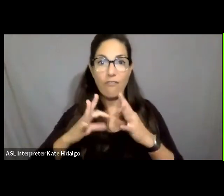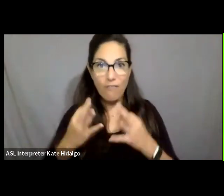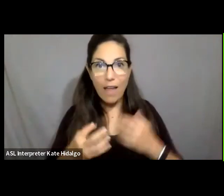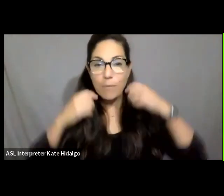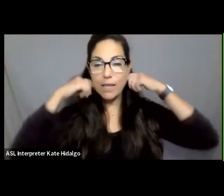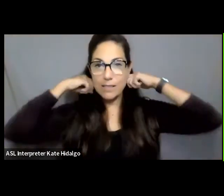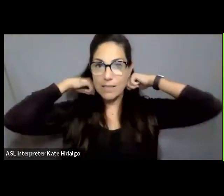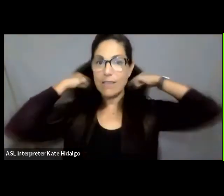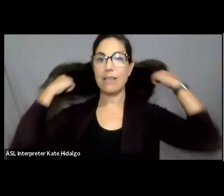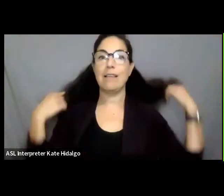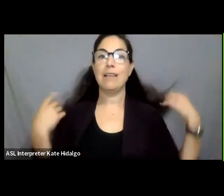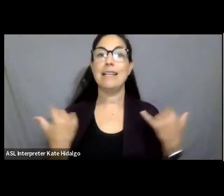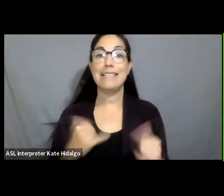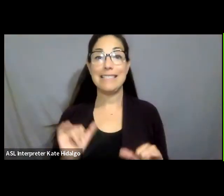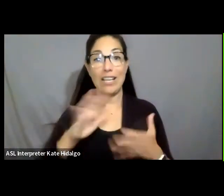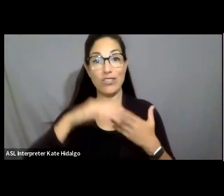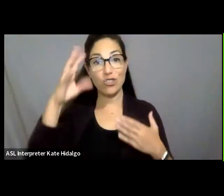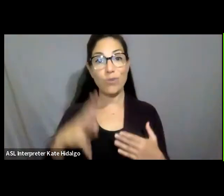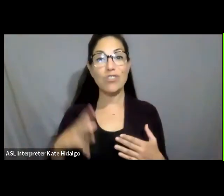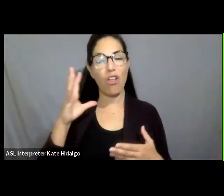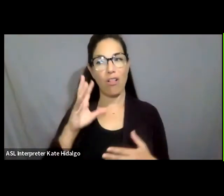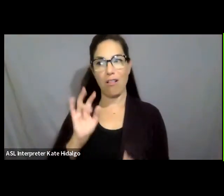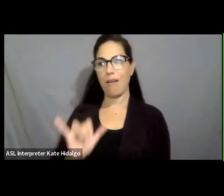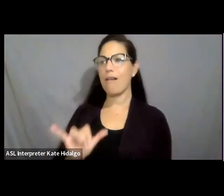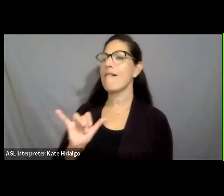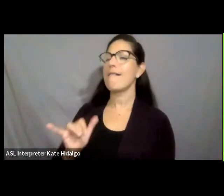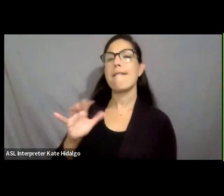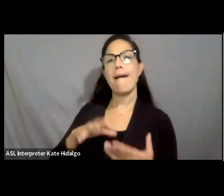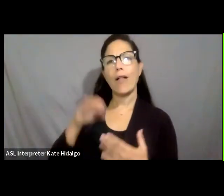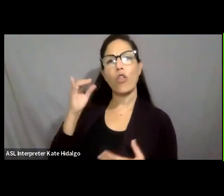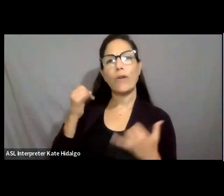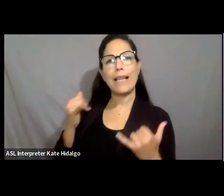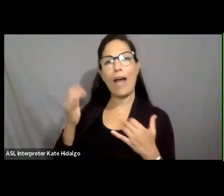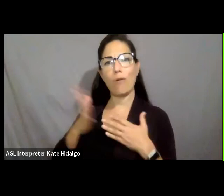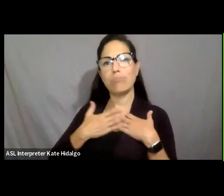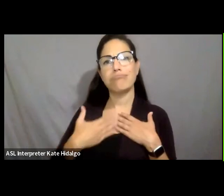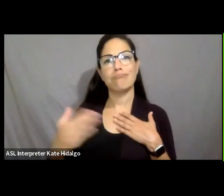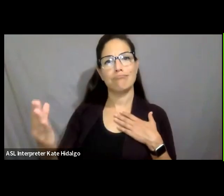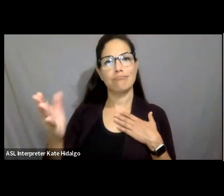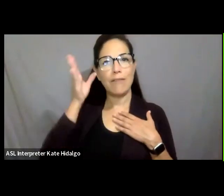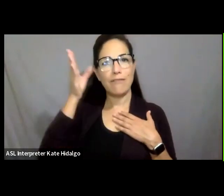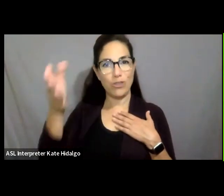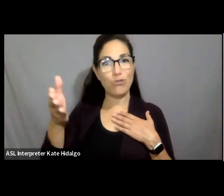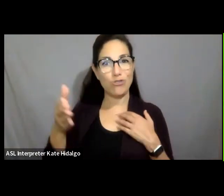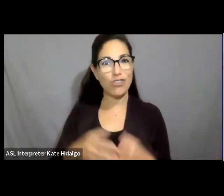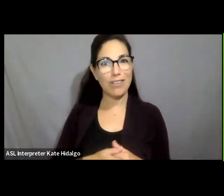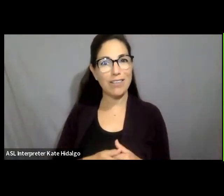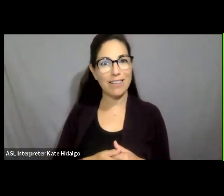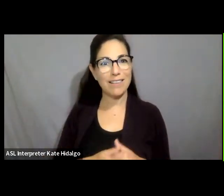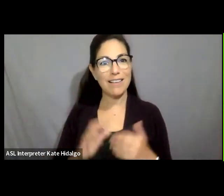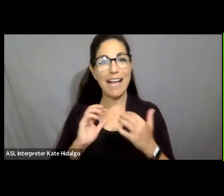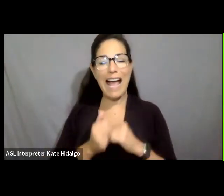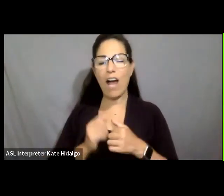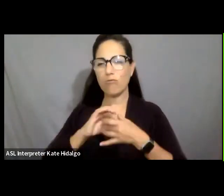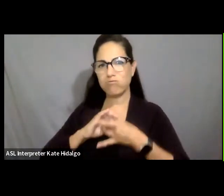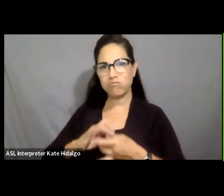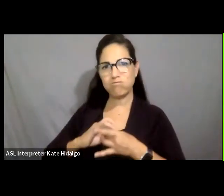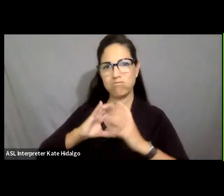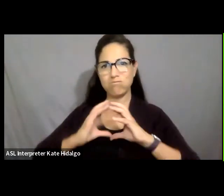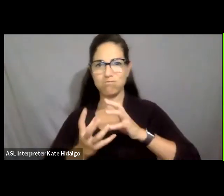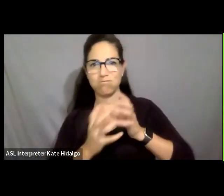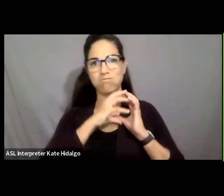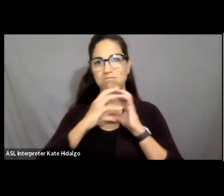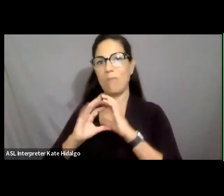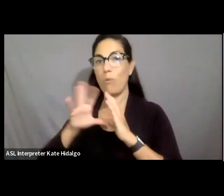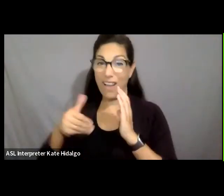things like that, it's the students learn that not just for now, but for their entire future, and how interconnected and how interdependent